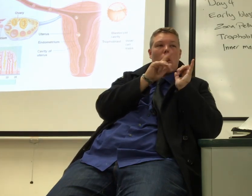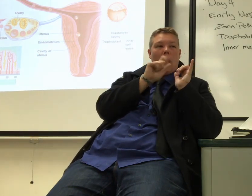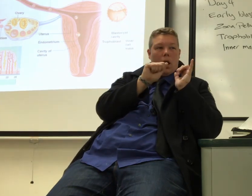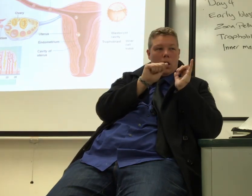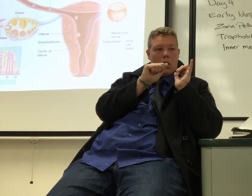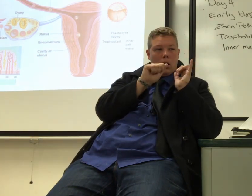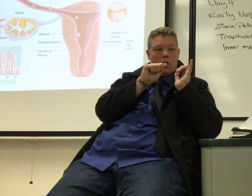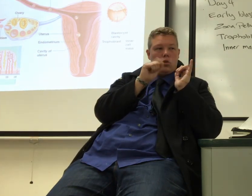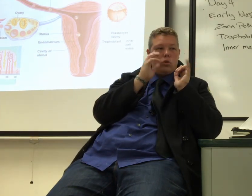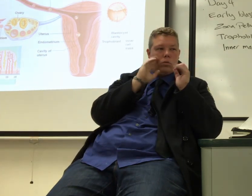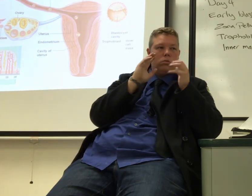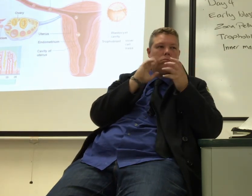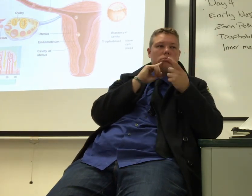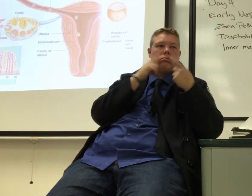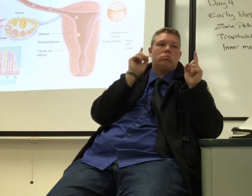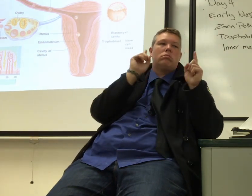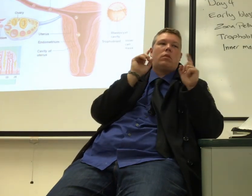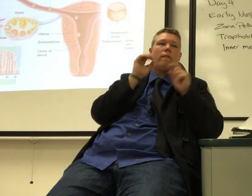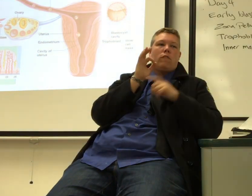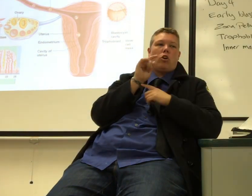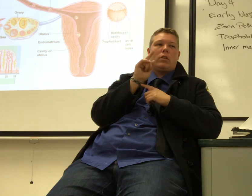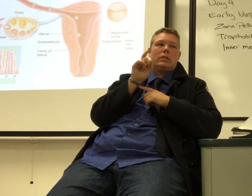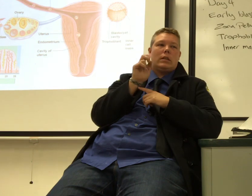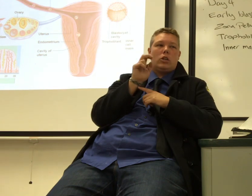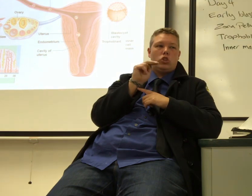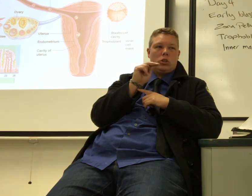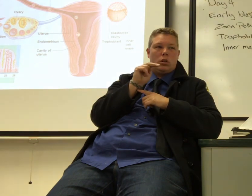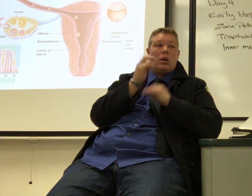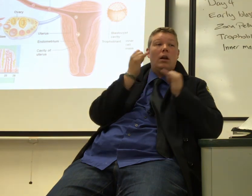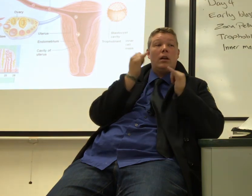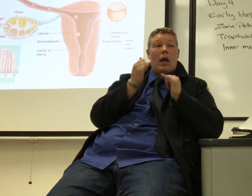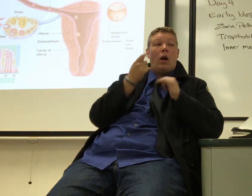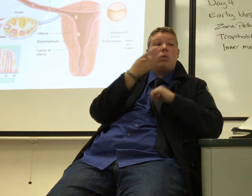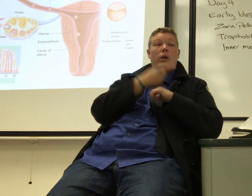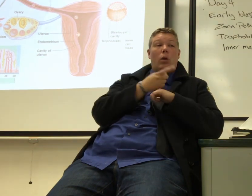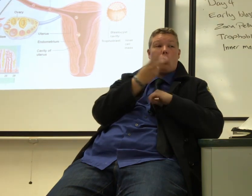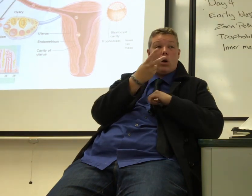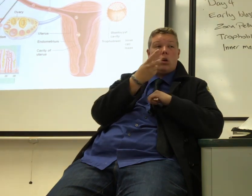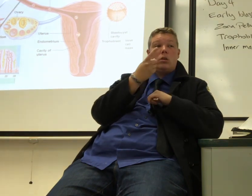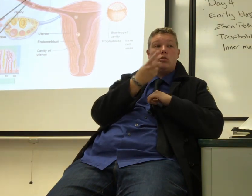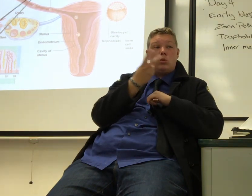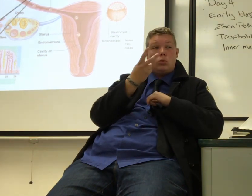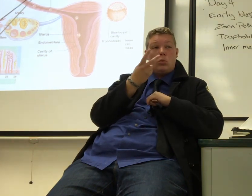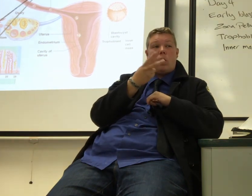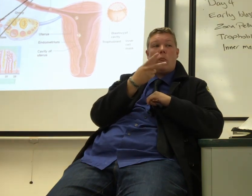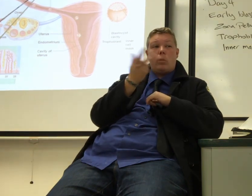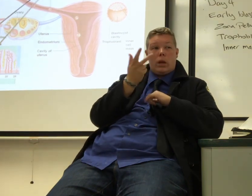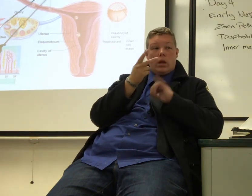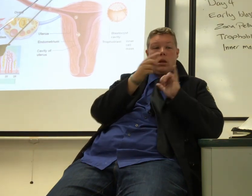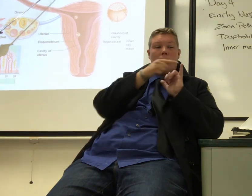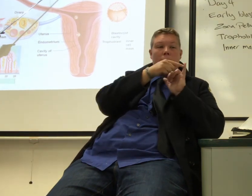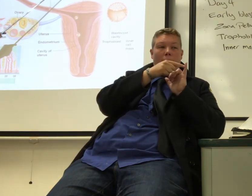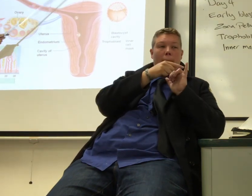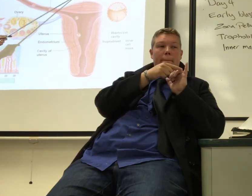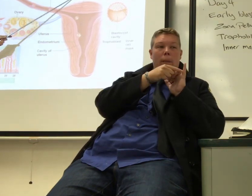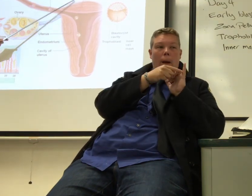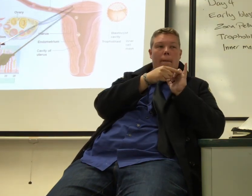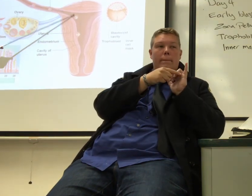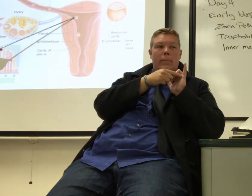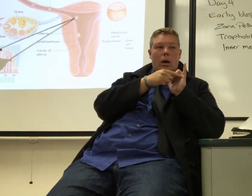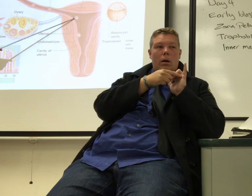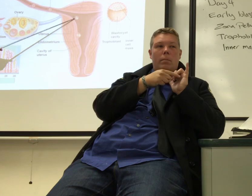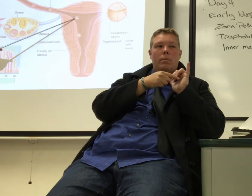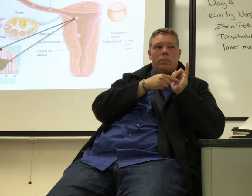events of fertilization. Now we're talking about day one, two, three. Around day